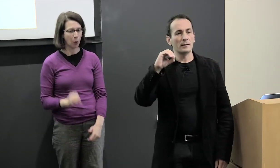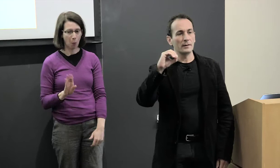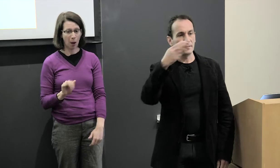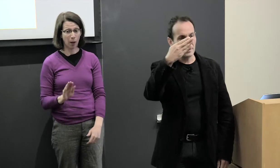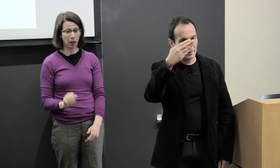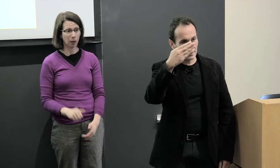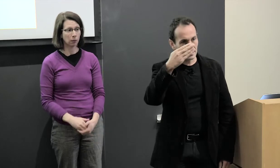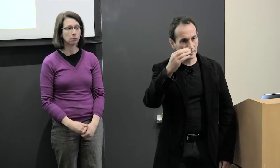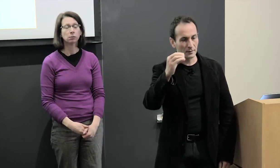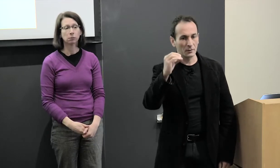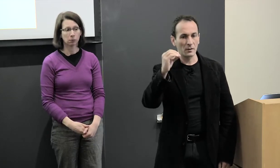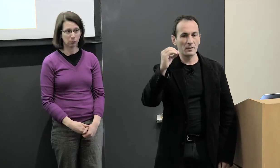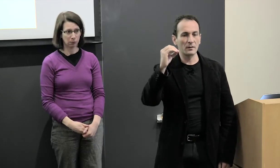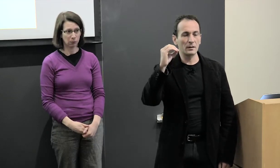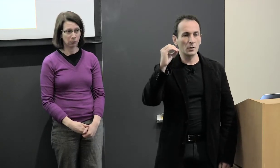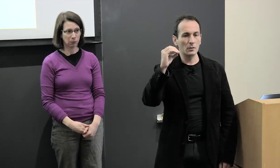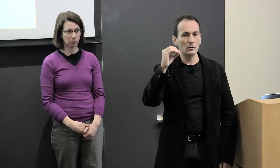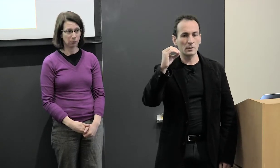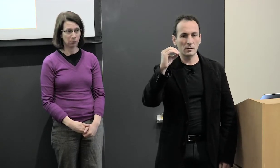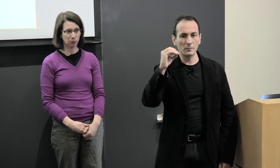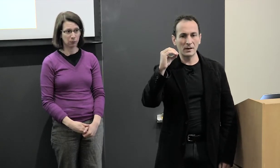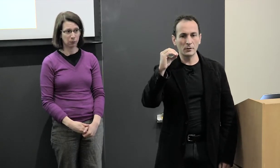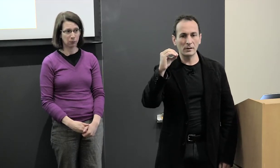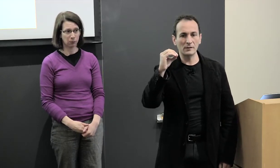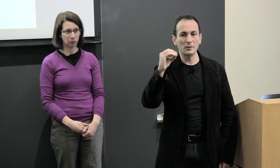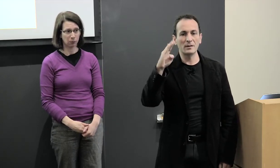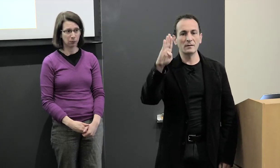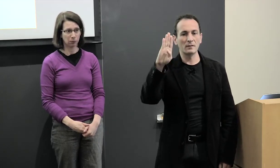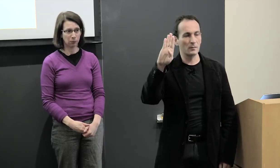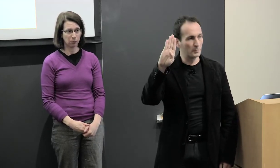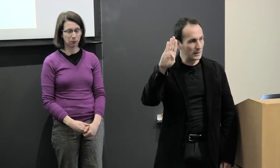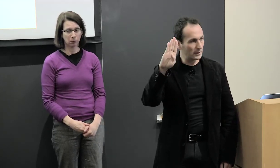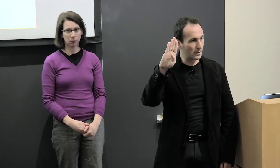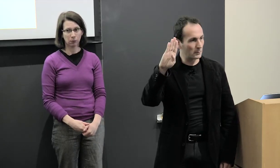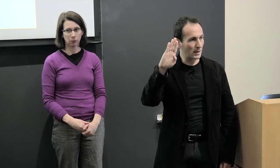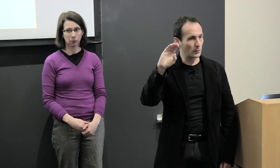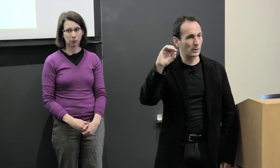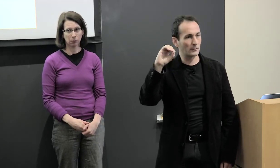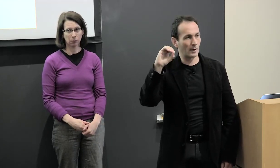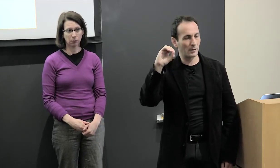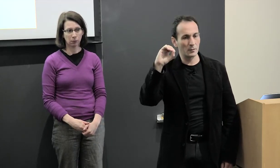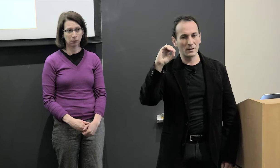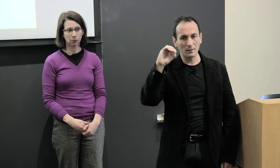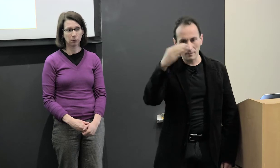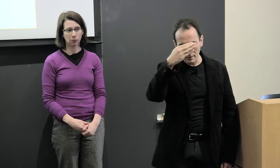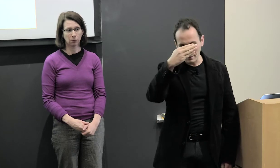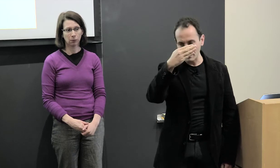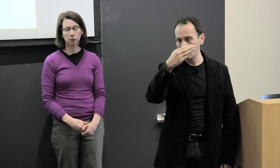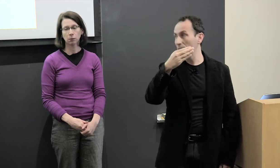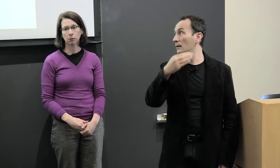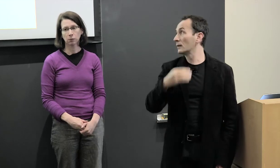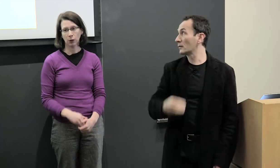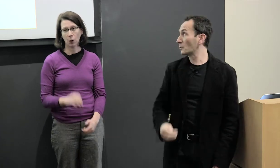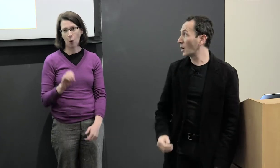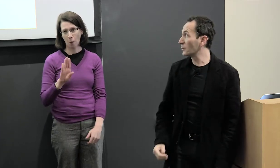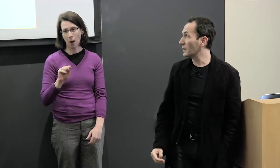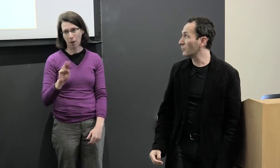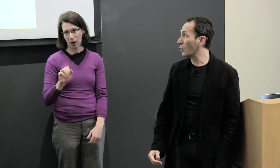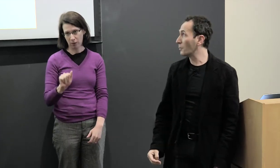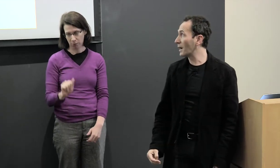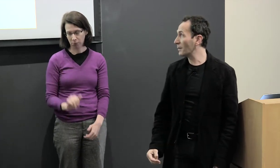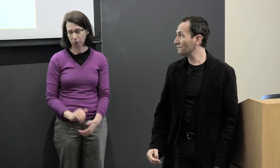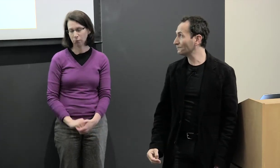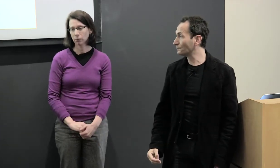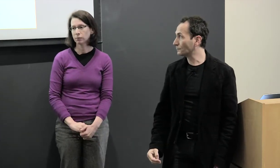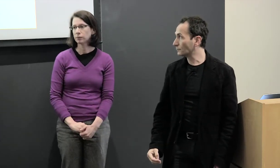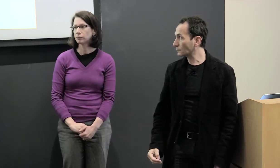Obama is this. So this is the O of the manual alphabet, this is the B of the manual alphabet, and this is the proper name